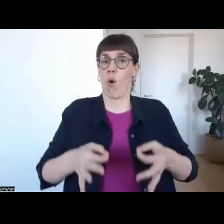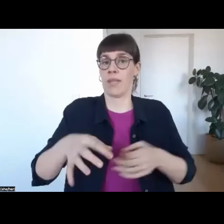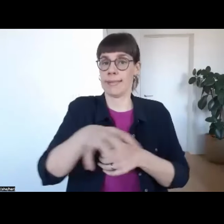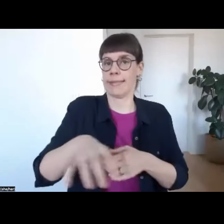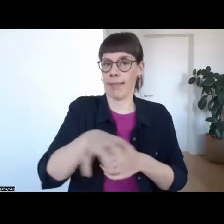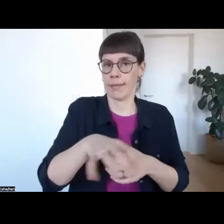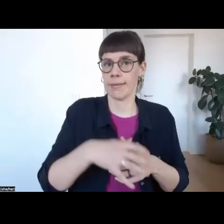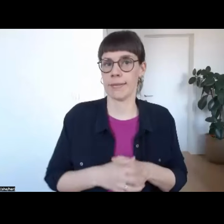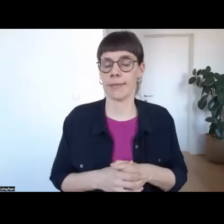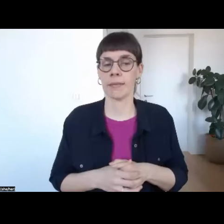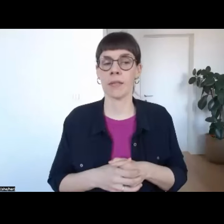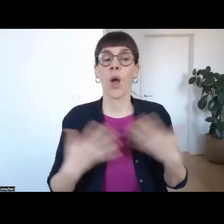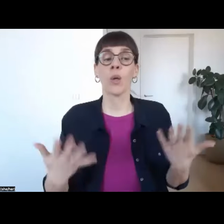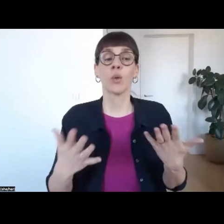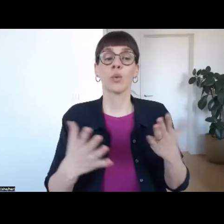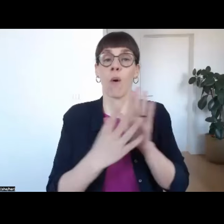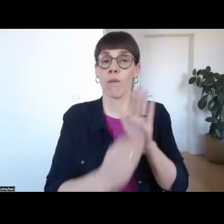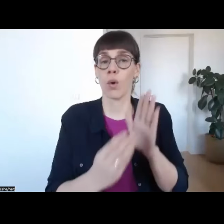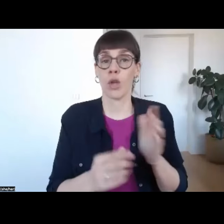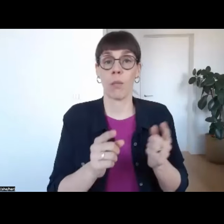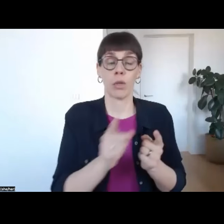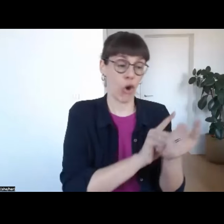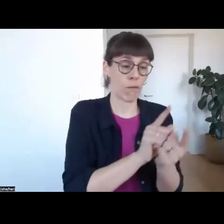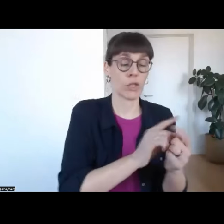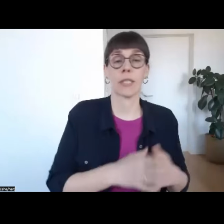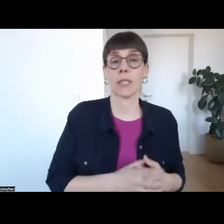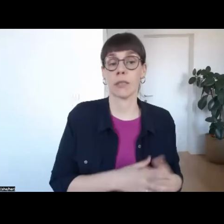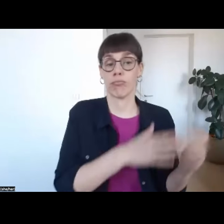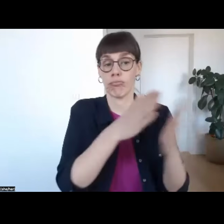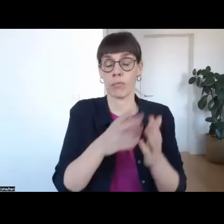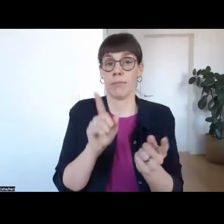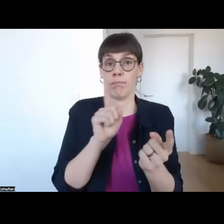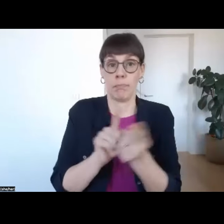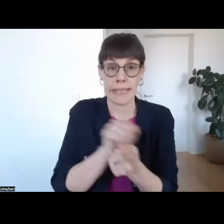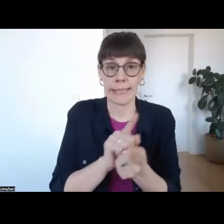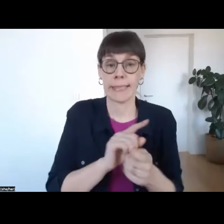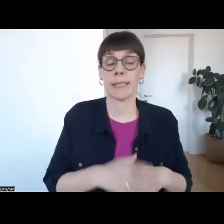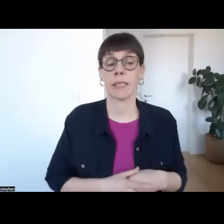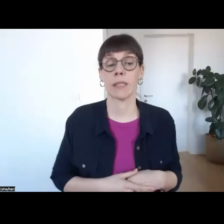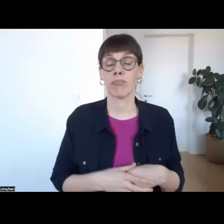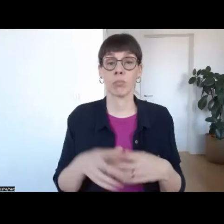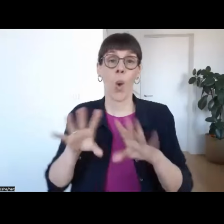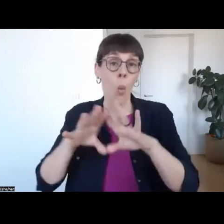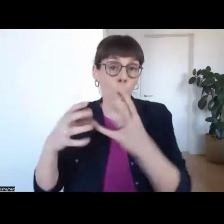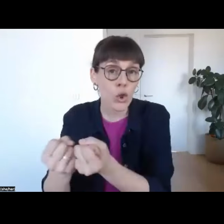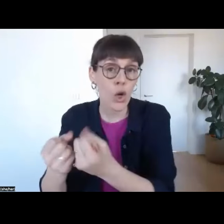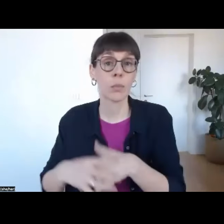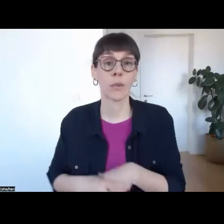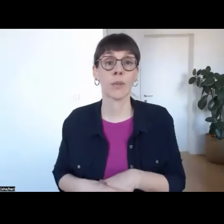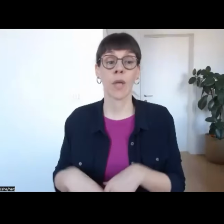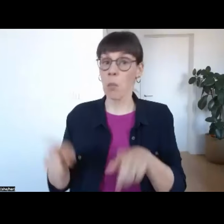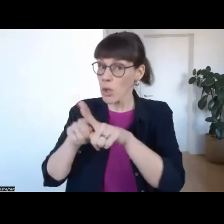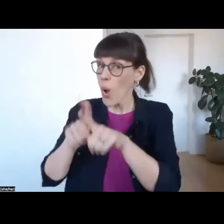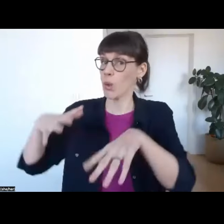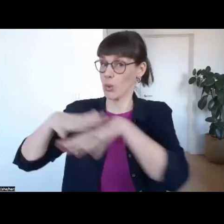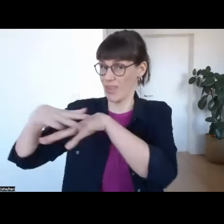a more formal setting. So for example, it could be a conference, it could be a meeting, it may